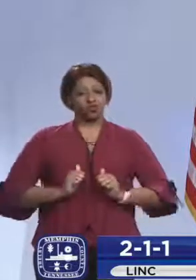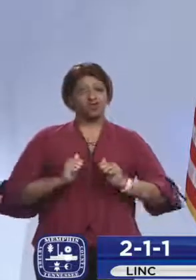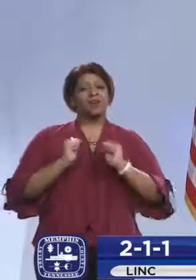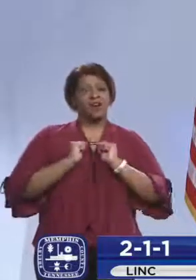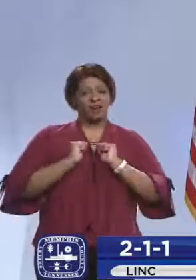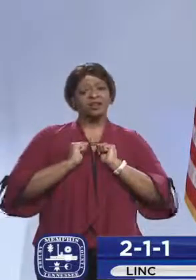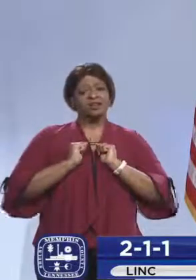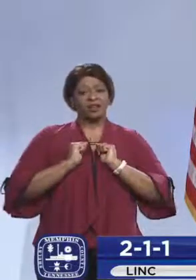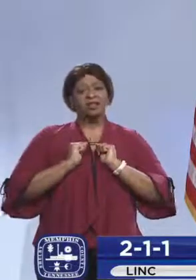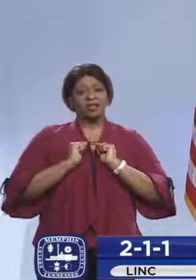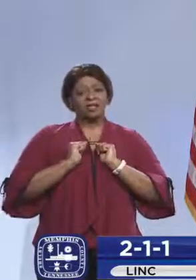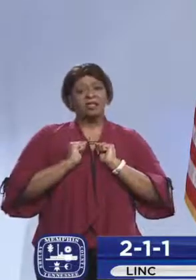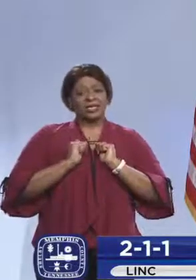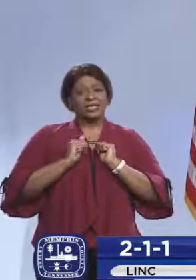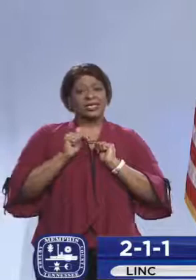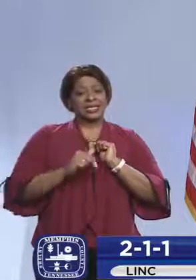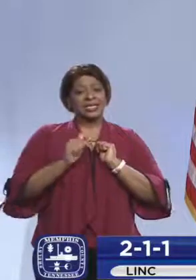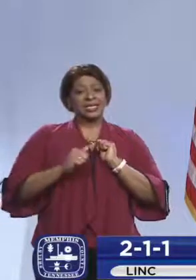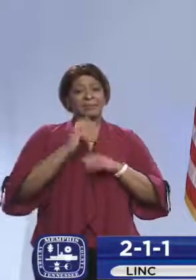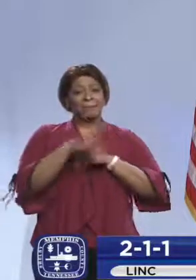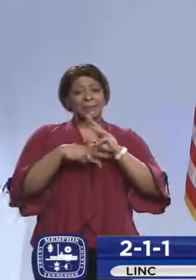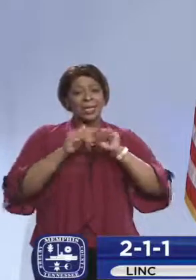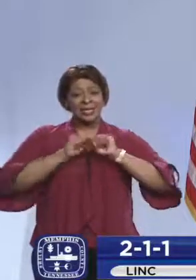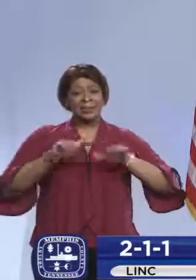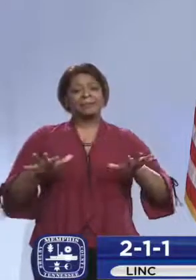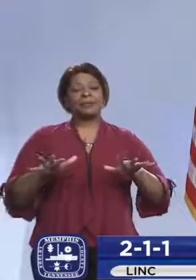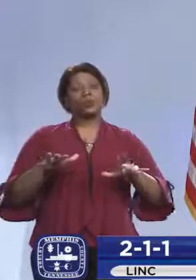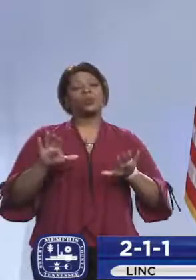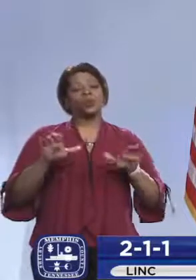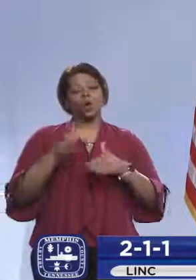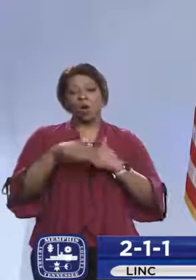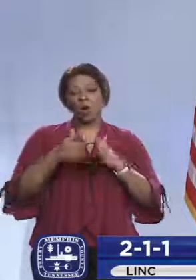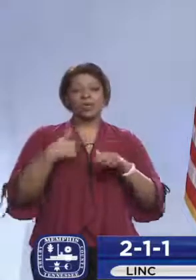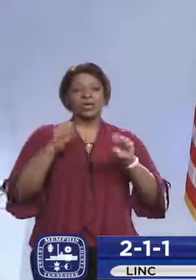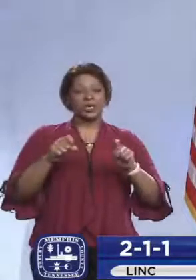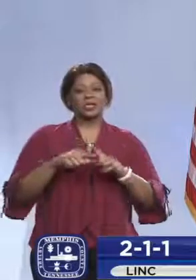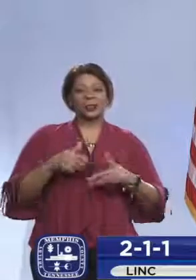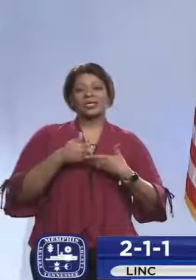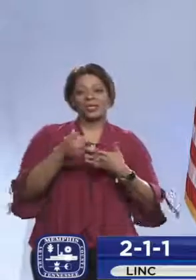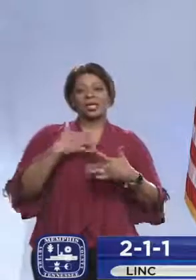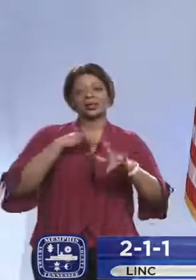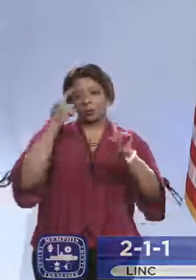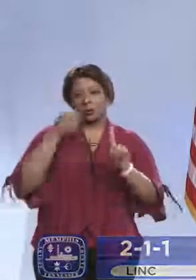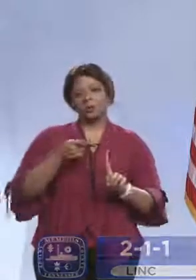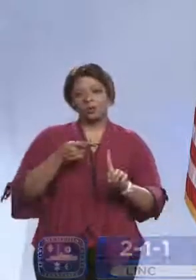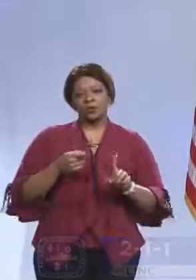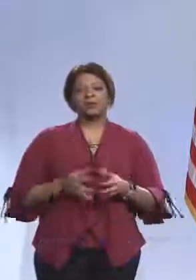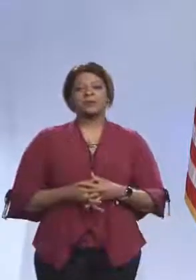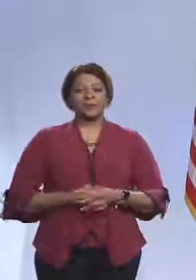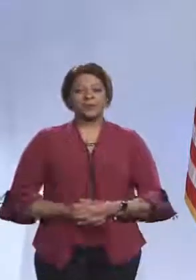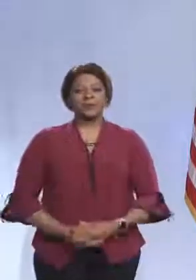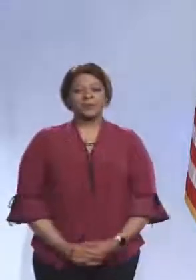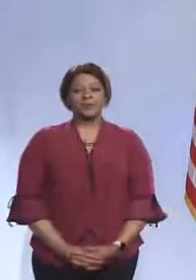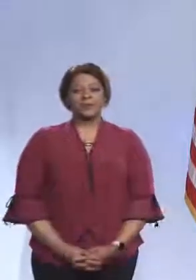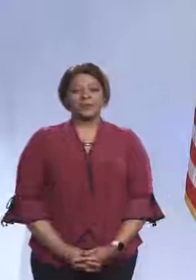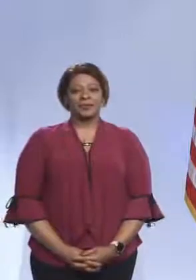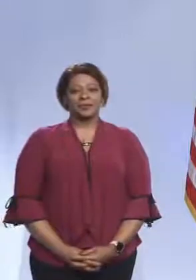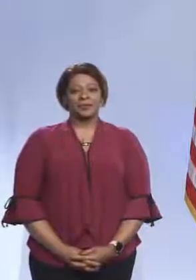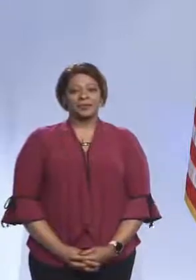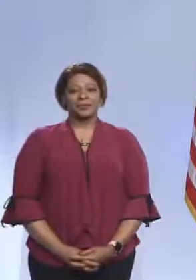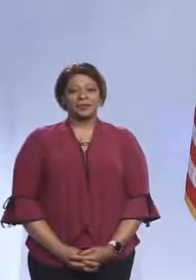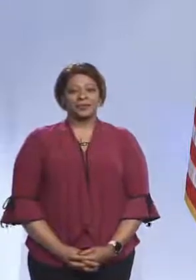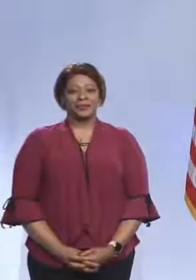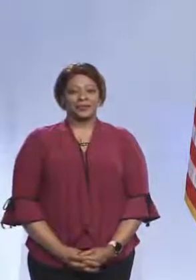survive this pandemic, we wanted to do all we could to do that, and that's what our goal was. Kendall. Oh,